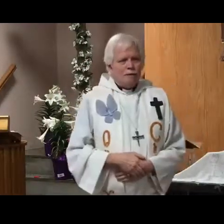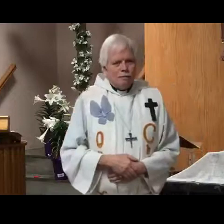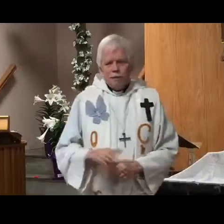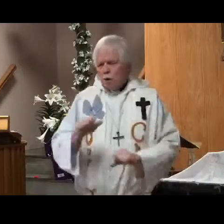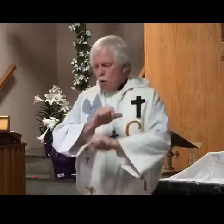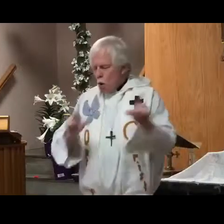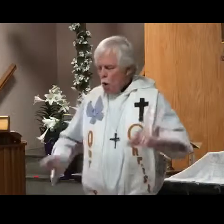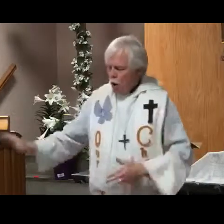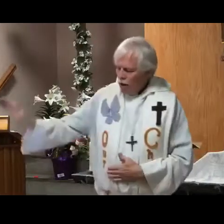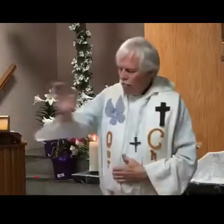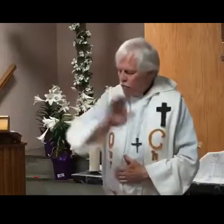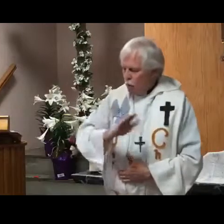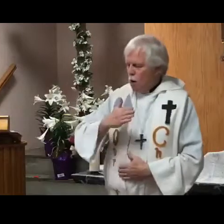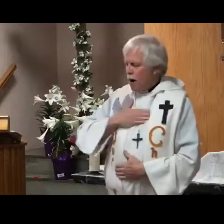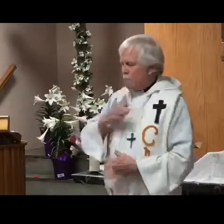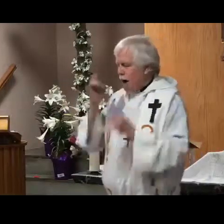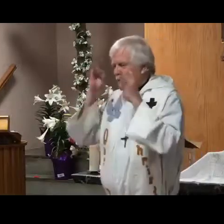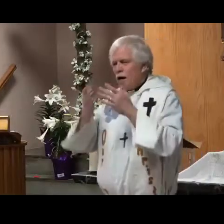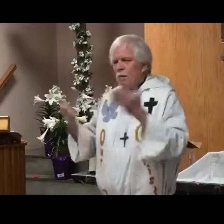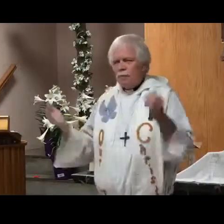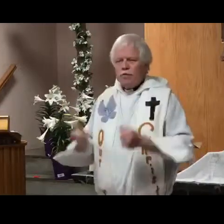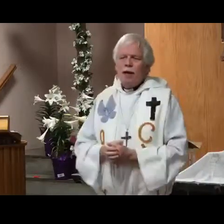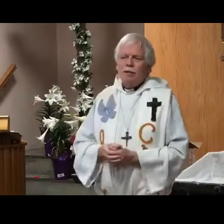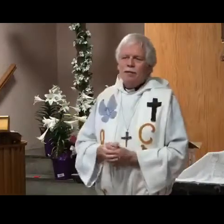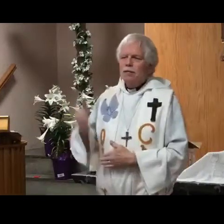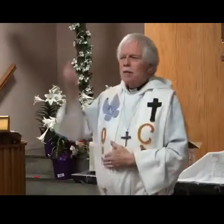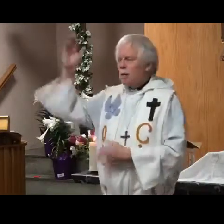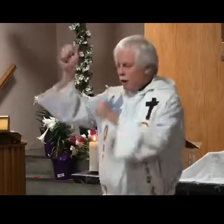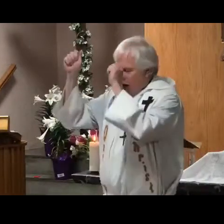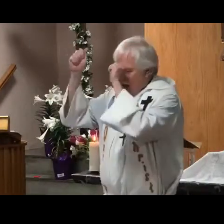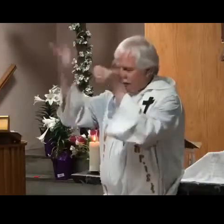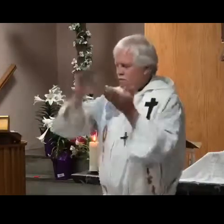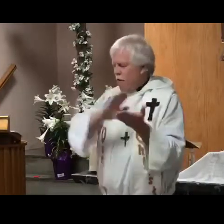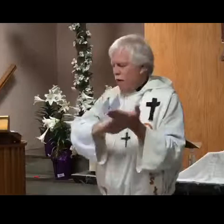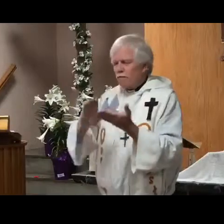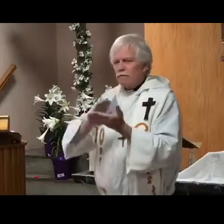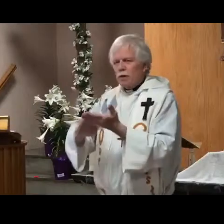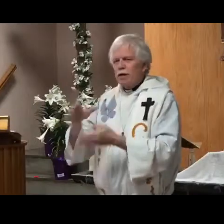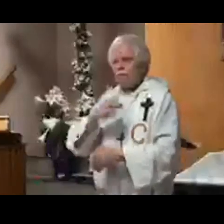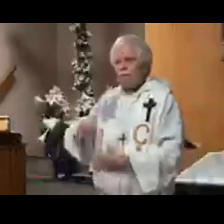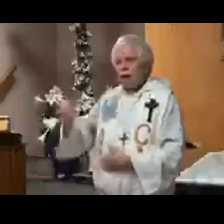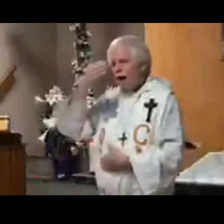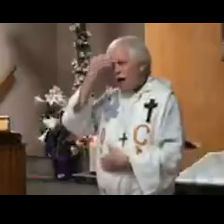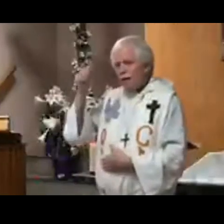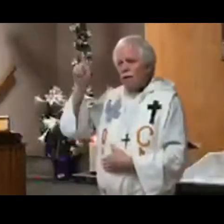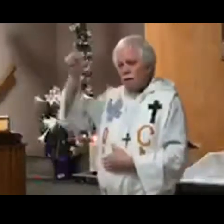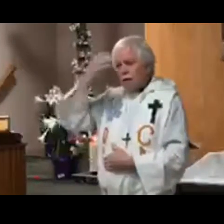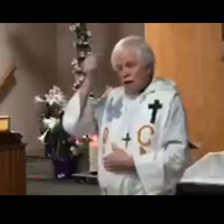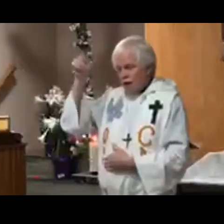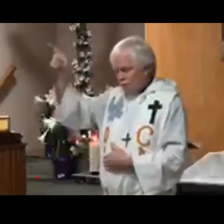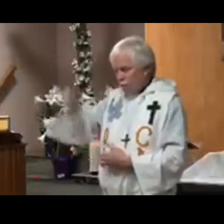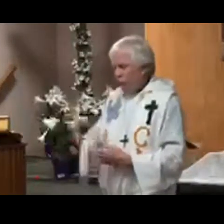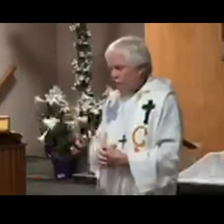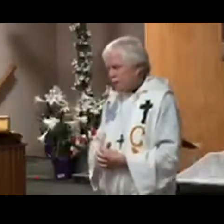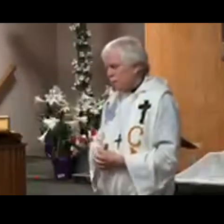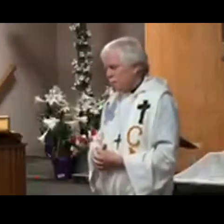proving all of your and my terrible things, God the Father forgives and